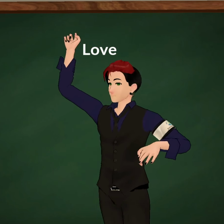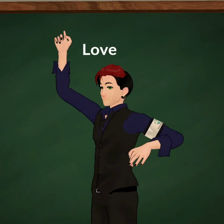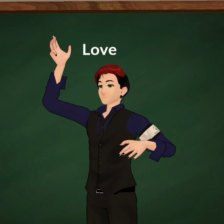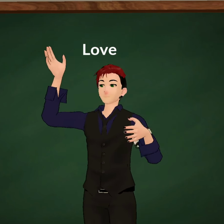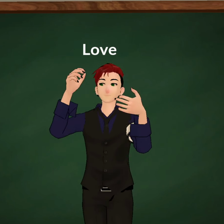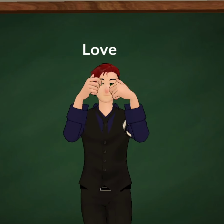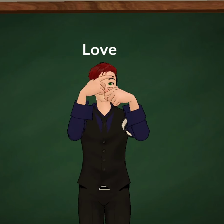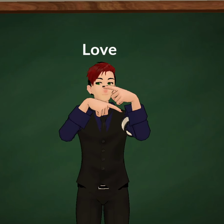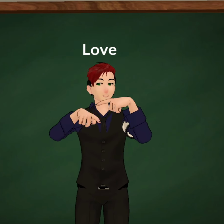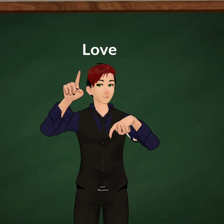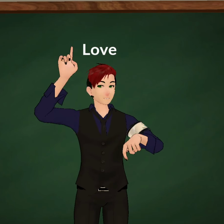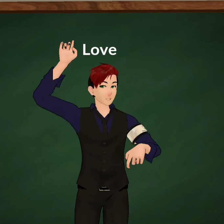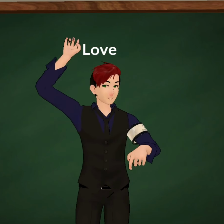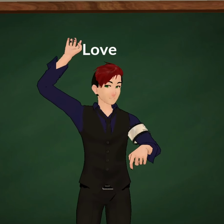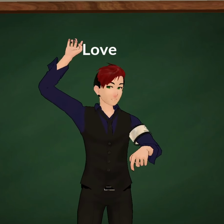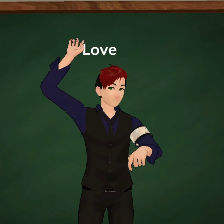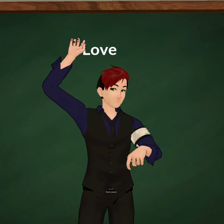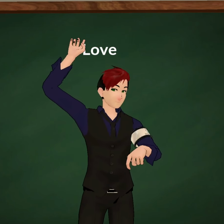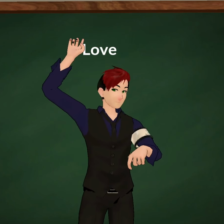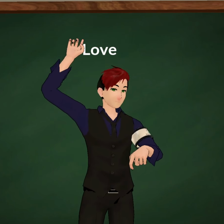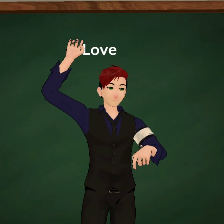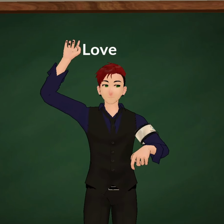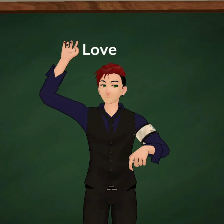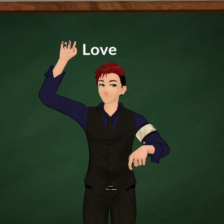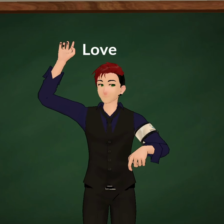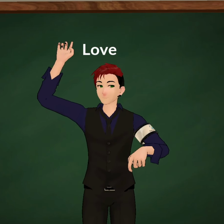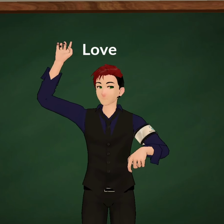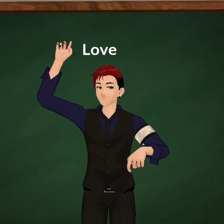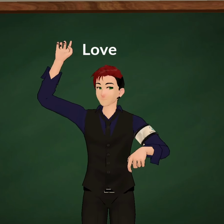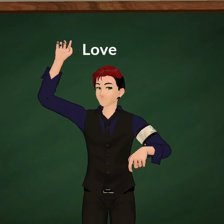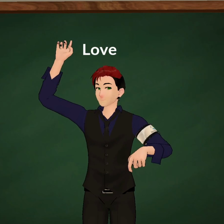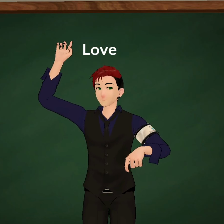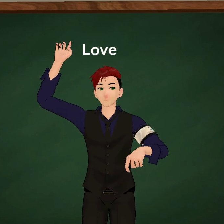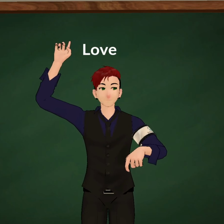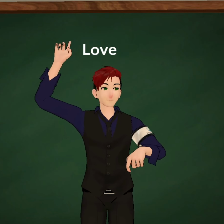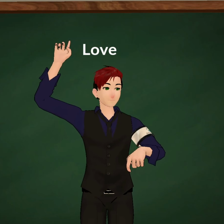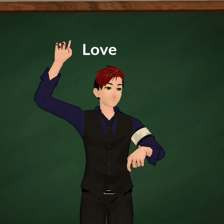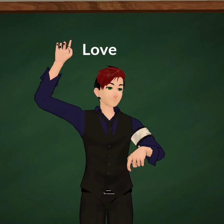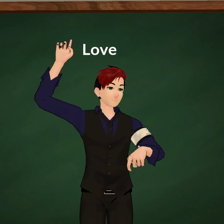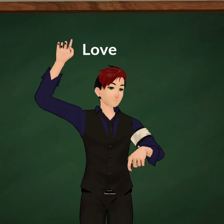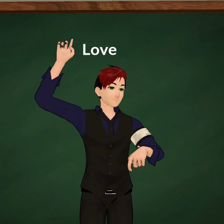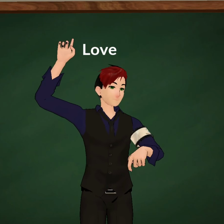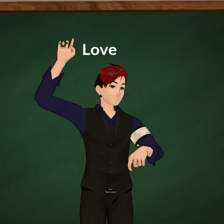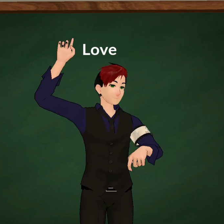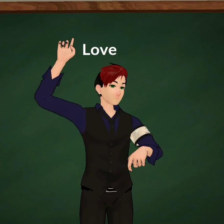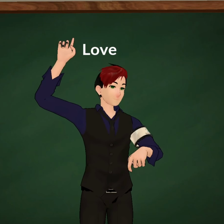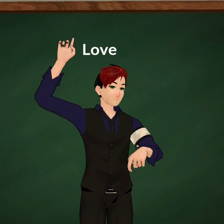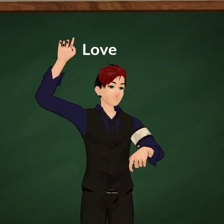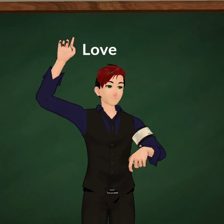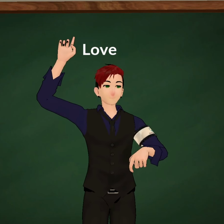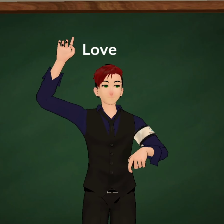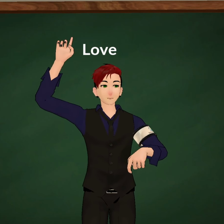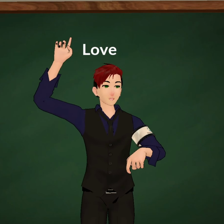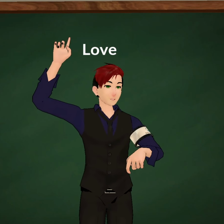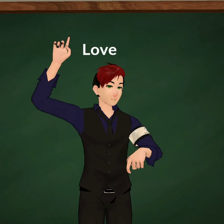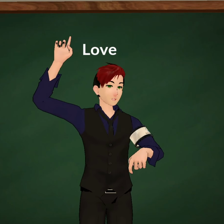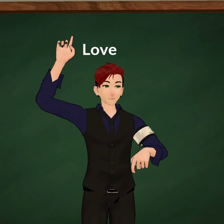How do you guys sign this? Love, love.